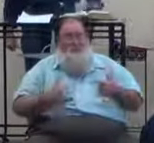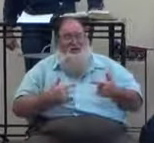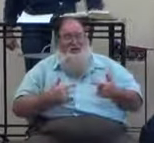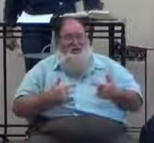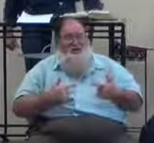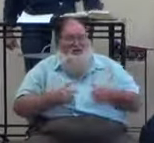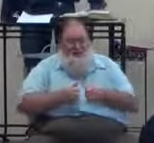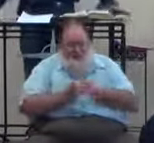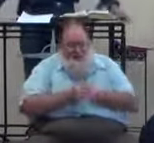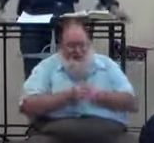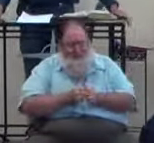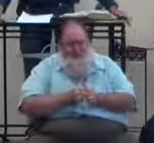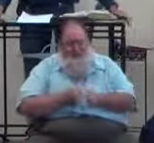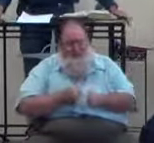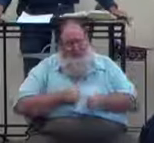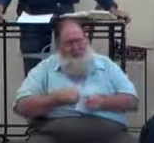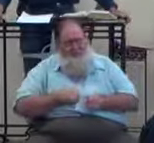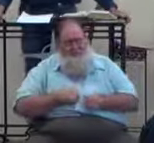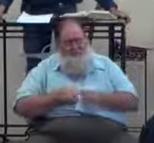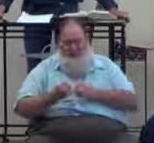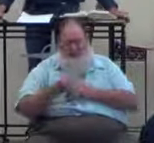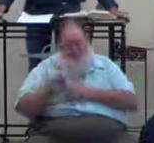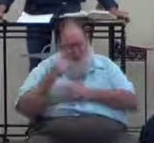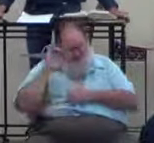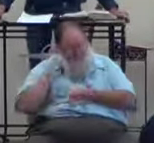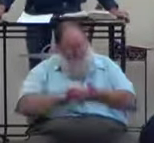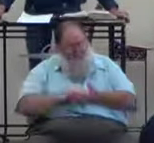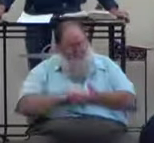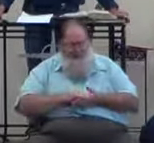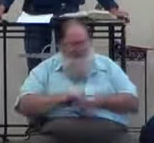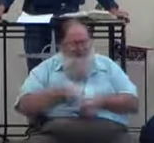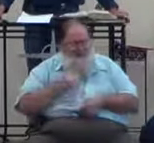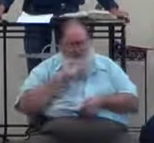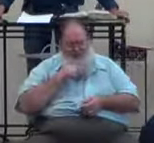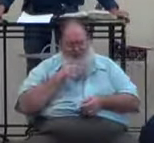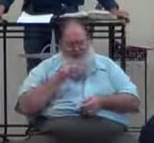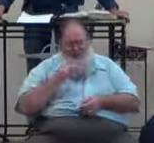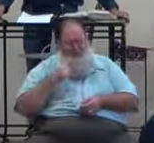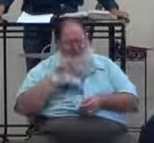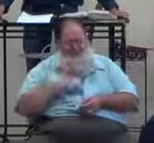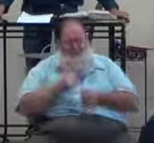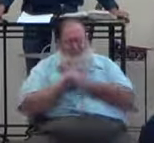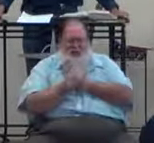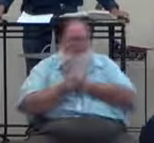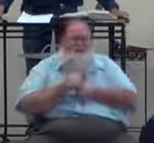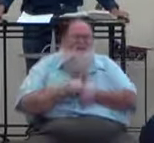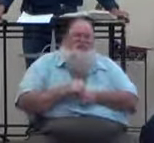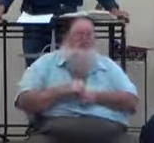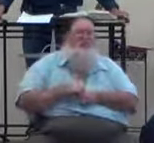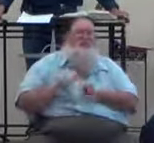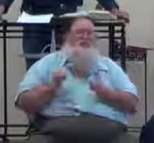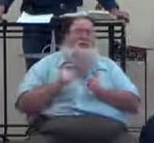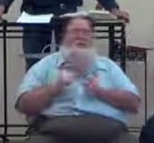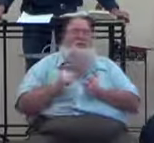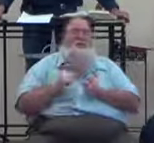and living together. I said, no, we're going to love them into getting married. And they're all married.